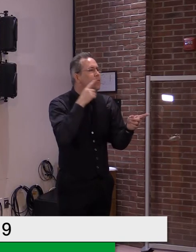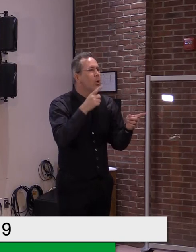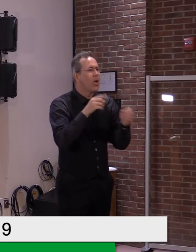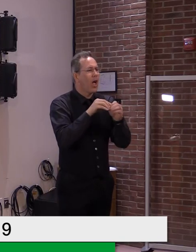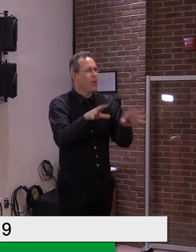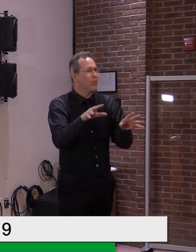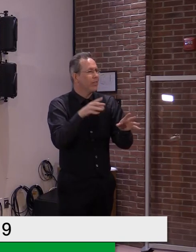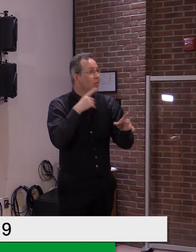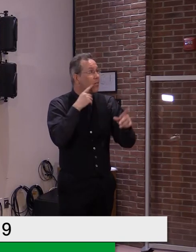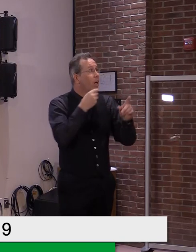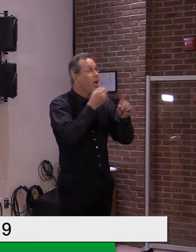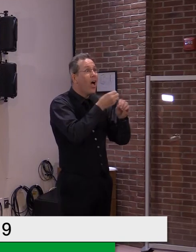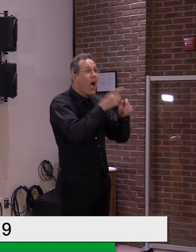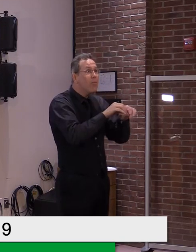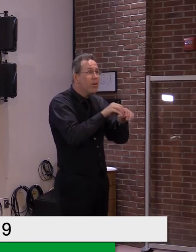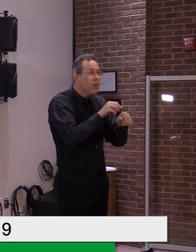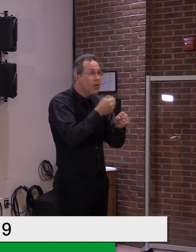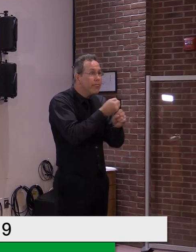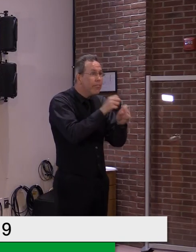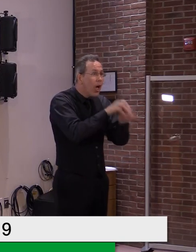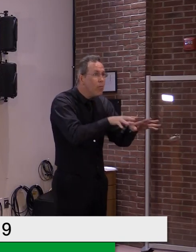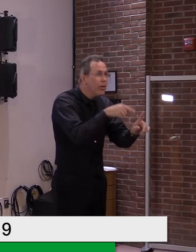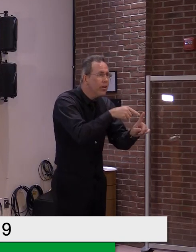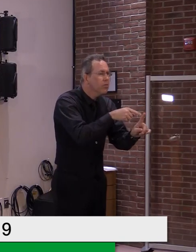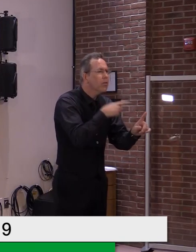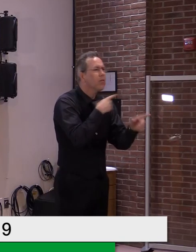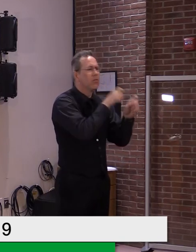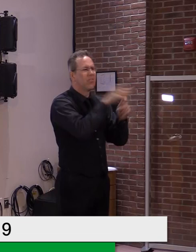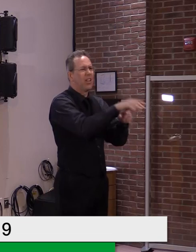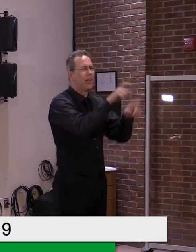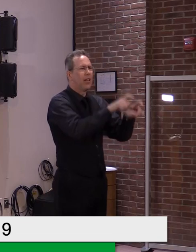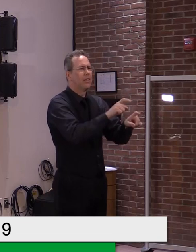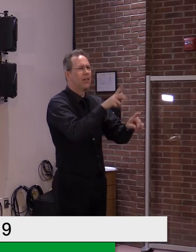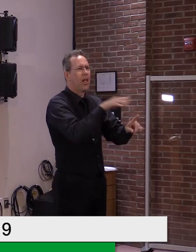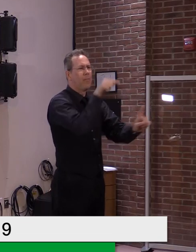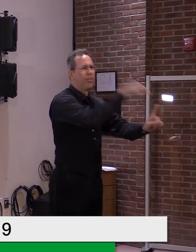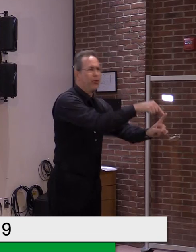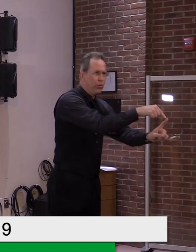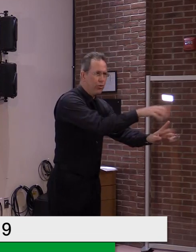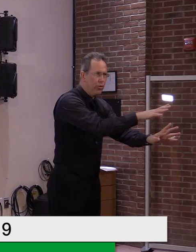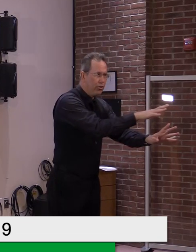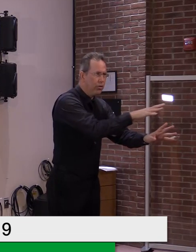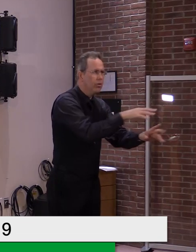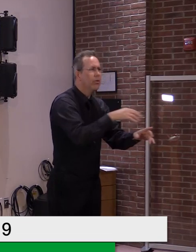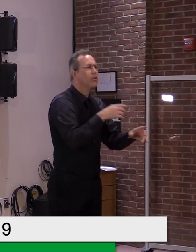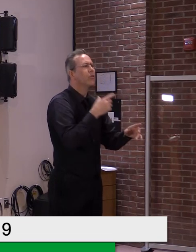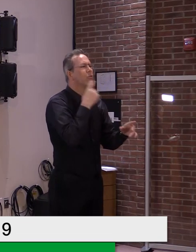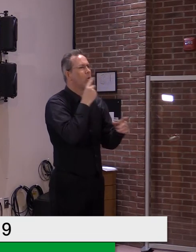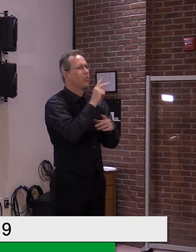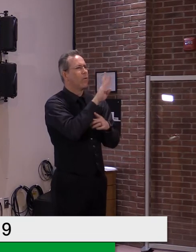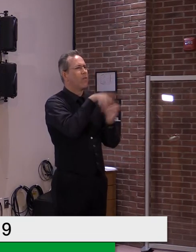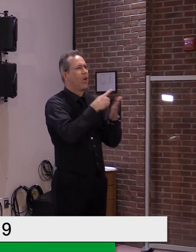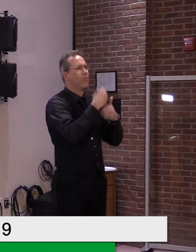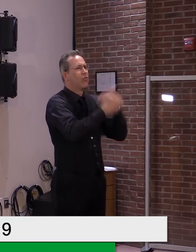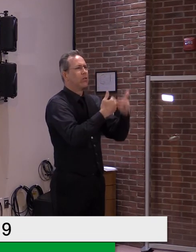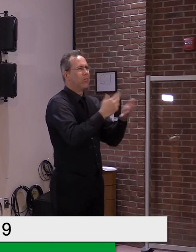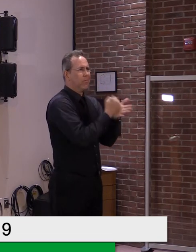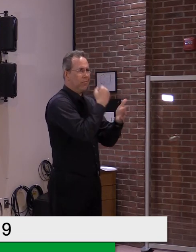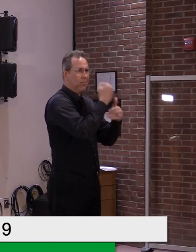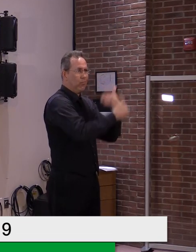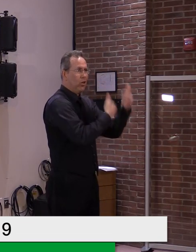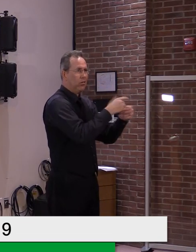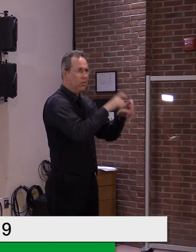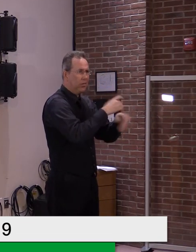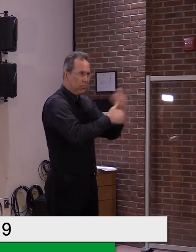12 to 24 hours to 36 hours, and then the department gets a press release out as soon as possible right